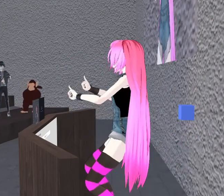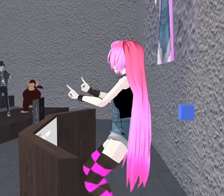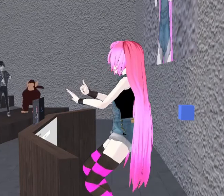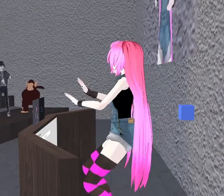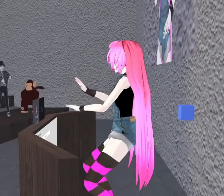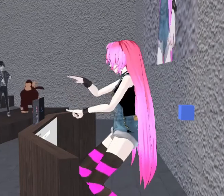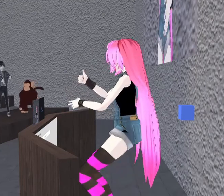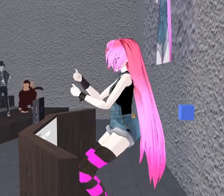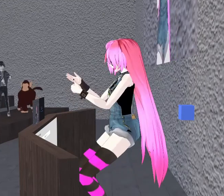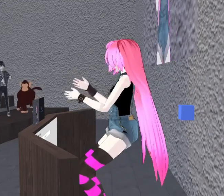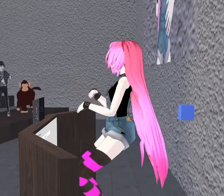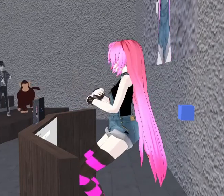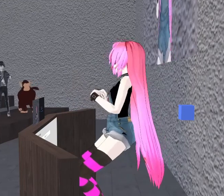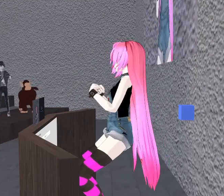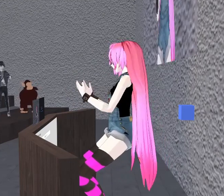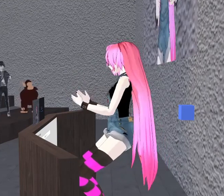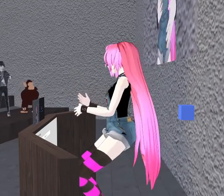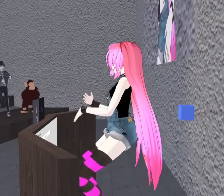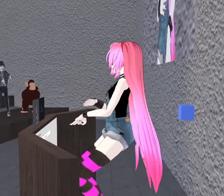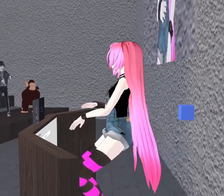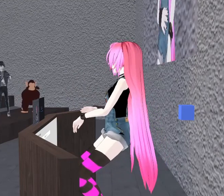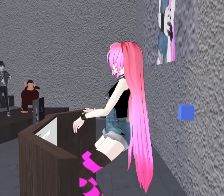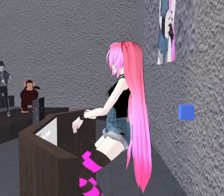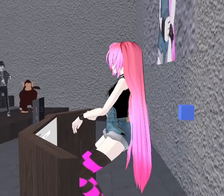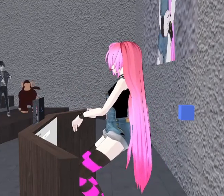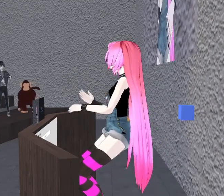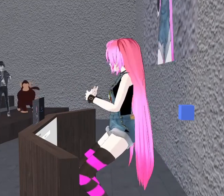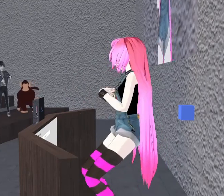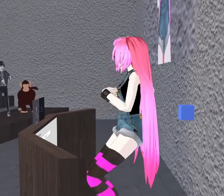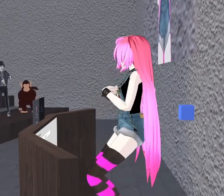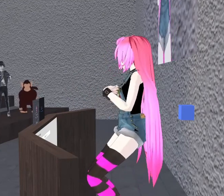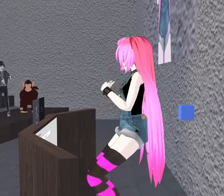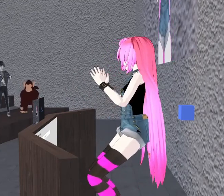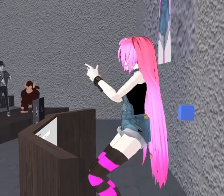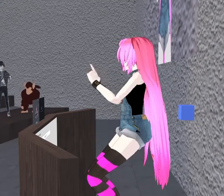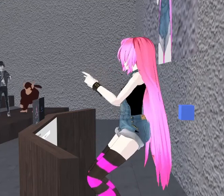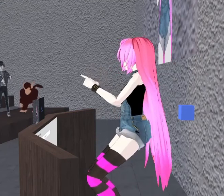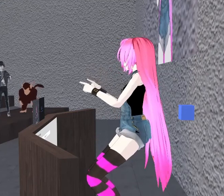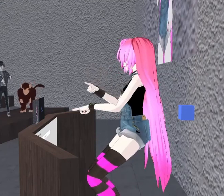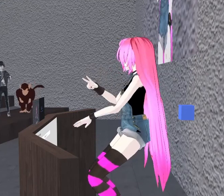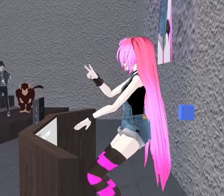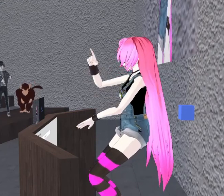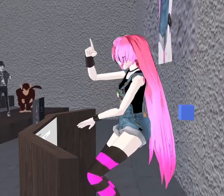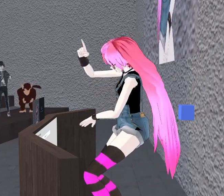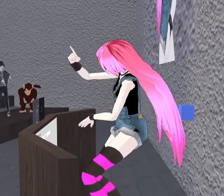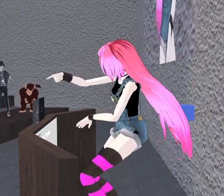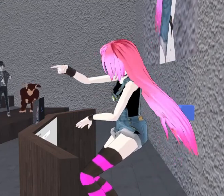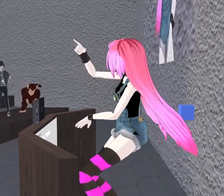really depends. But yeah, for you, that's just more of an expressive name. And of course, I'm not like a dictator. Like, I'm not trying to say you get this right